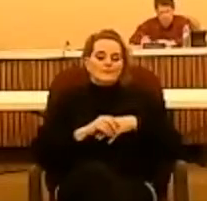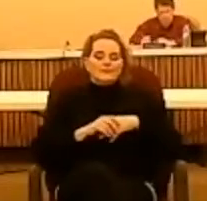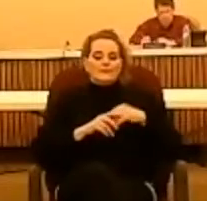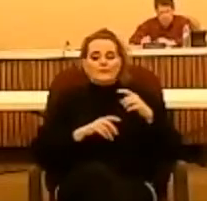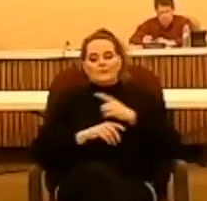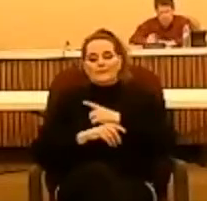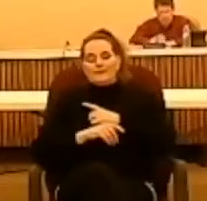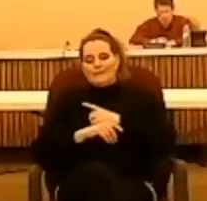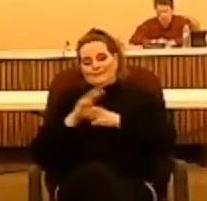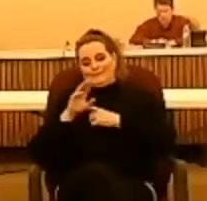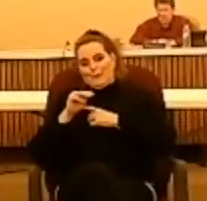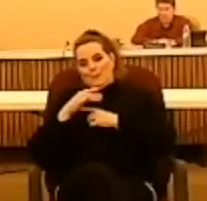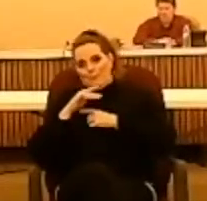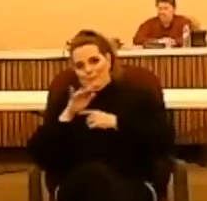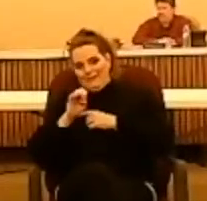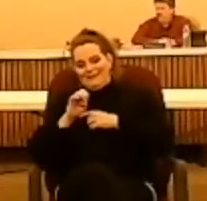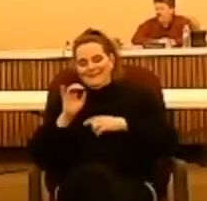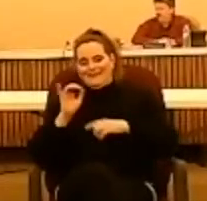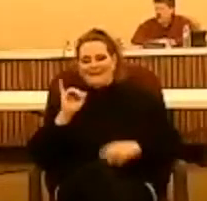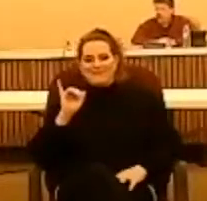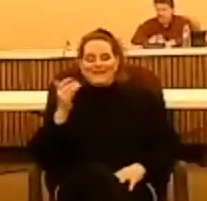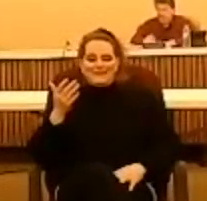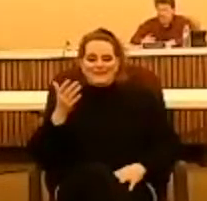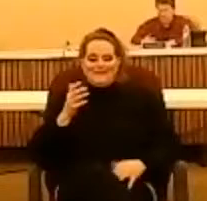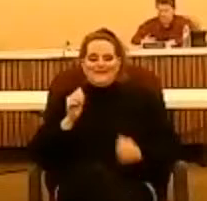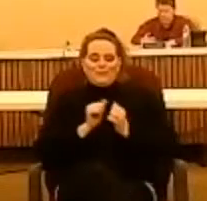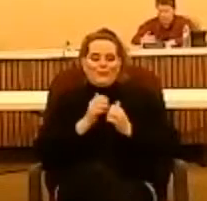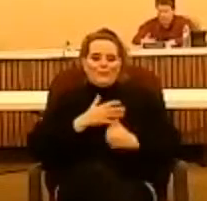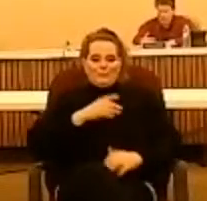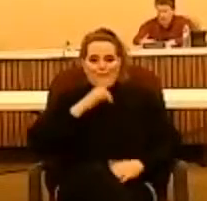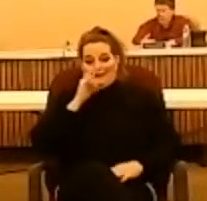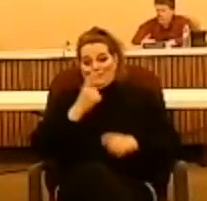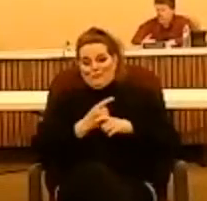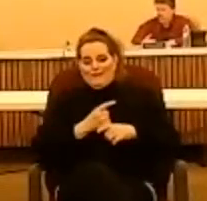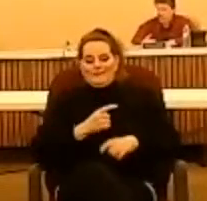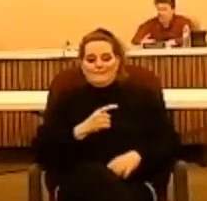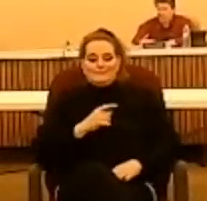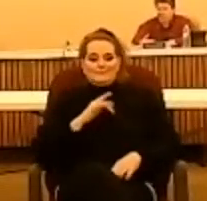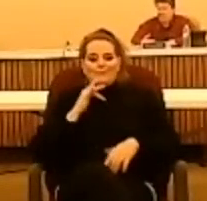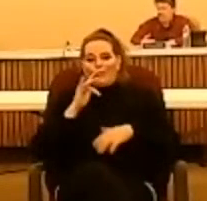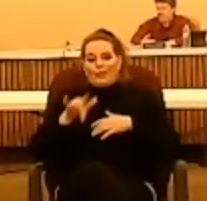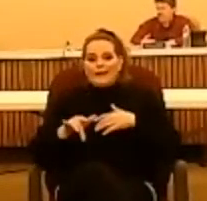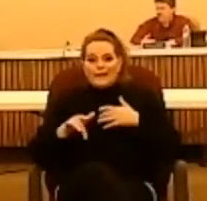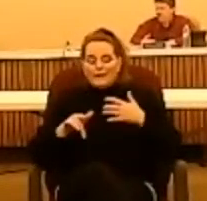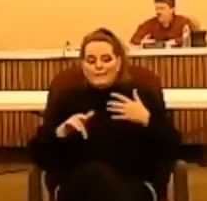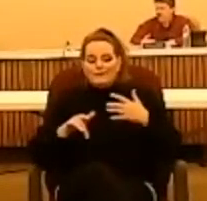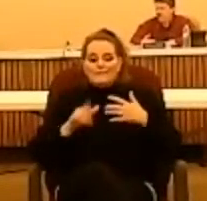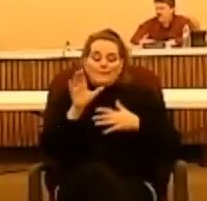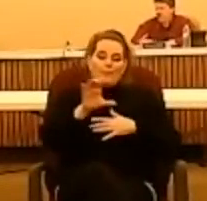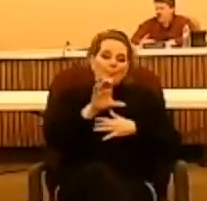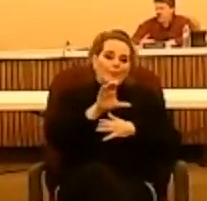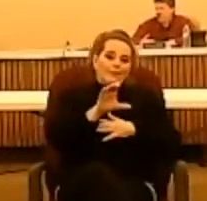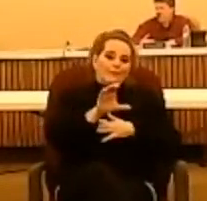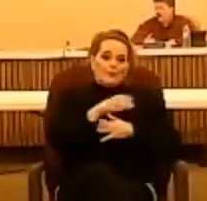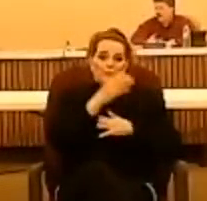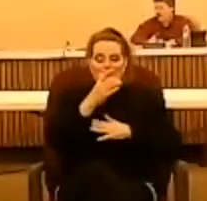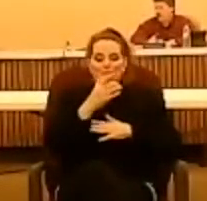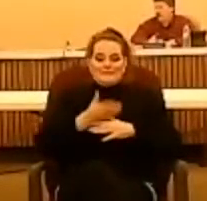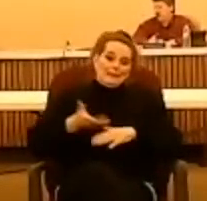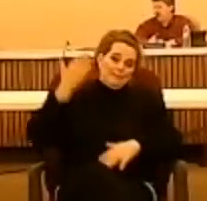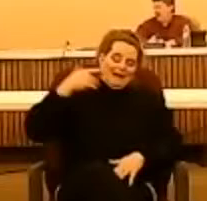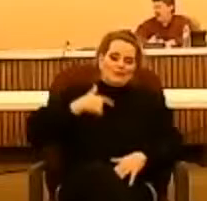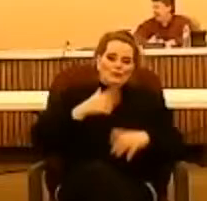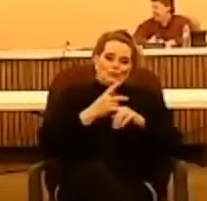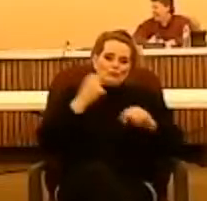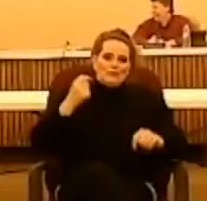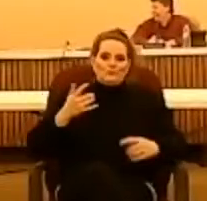Millie's earlier statement, it's sort of like with my kids, right? Early on, the Christmas presents were trucks. Well, now all they want